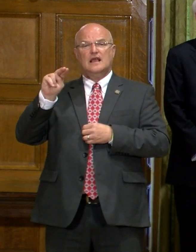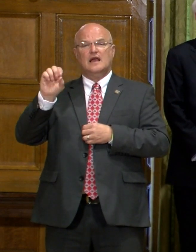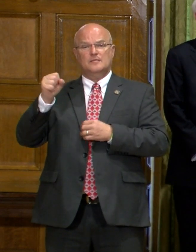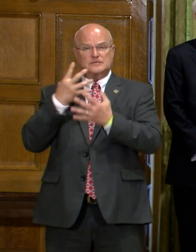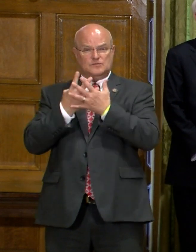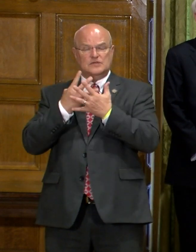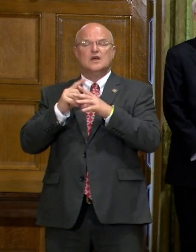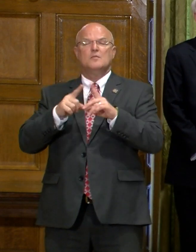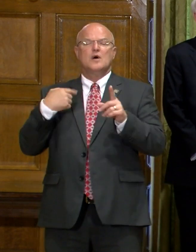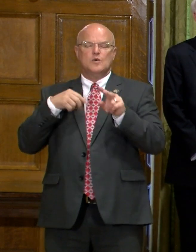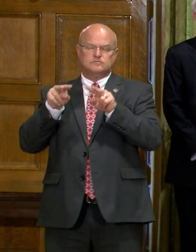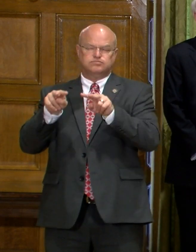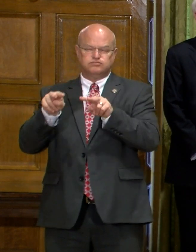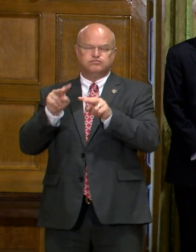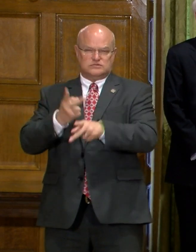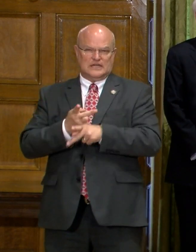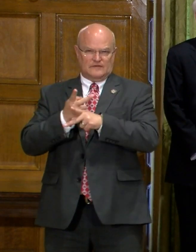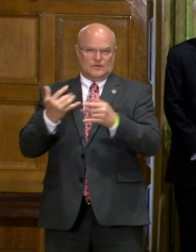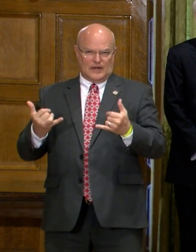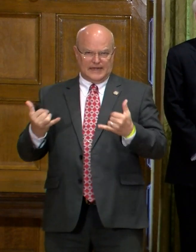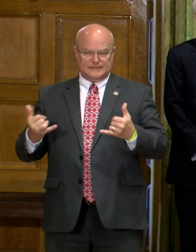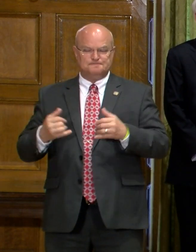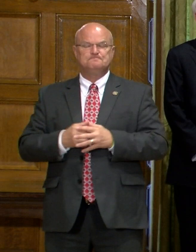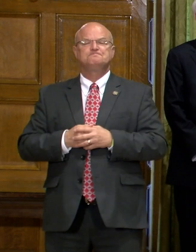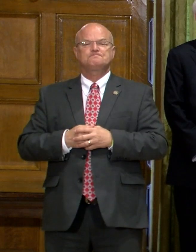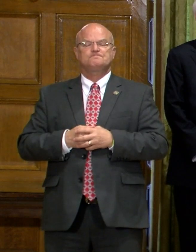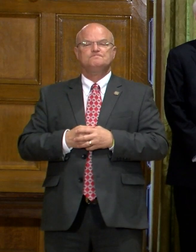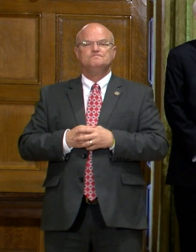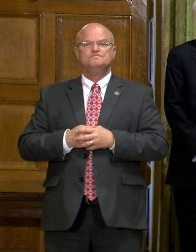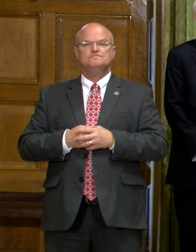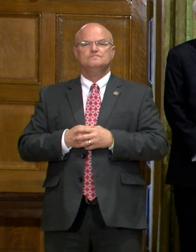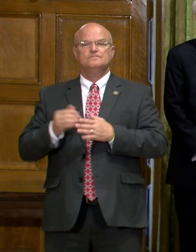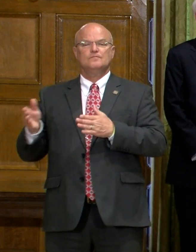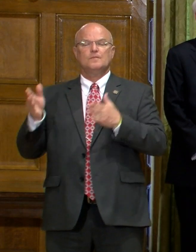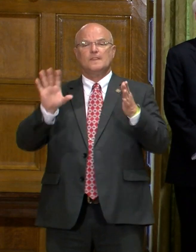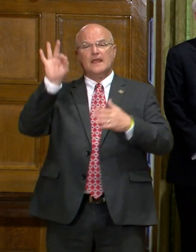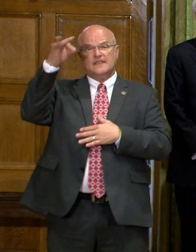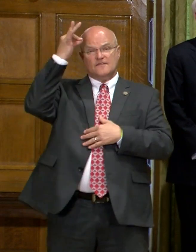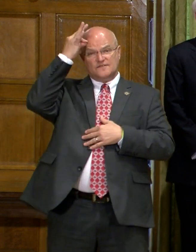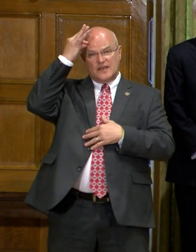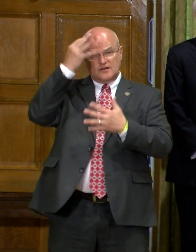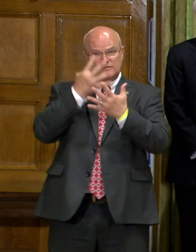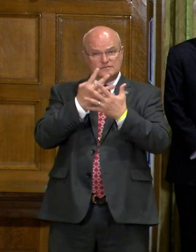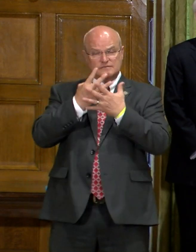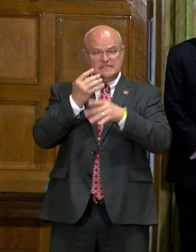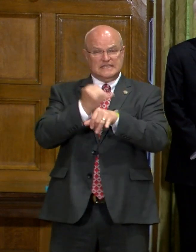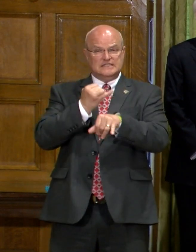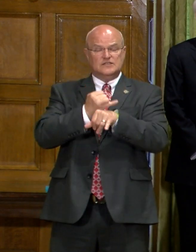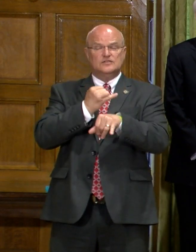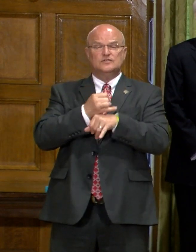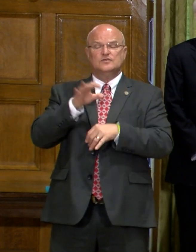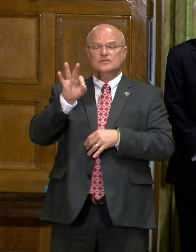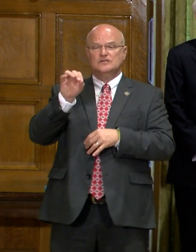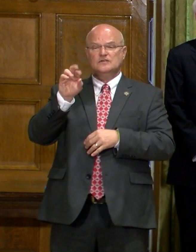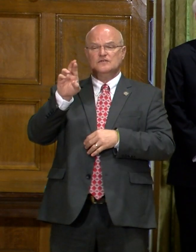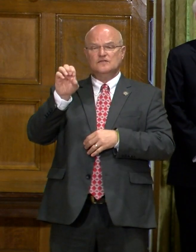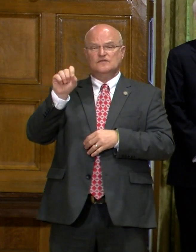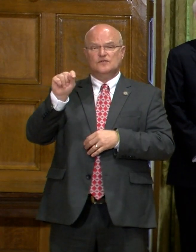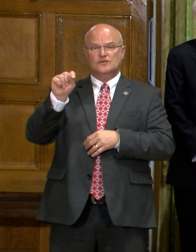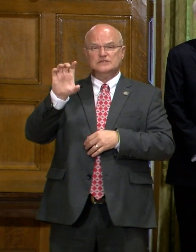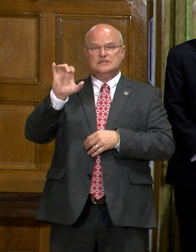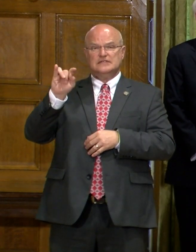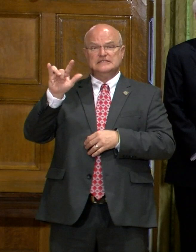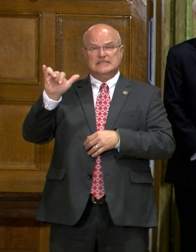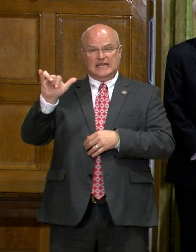we're monitoring that carefully. For the Federal Correctional Institute in